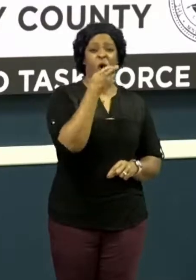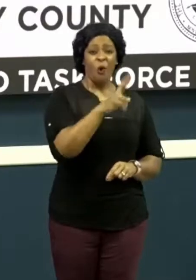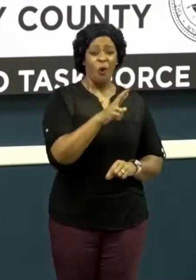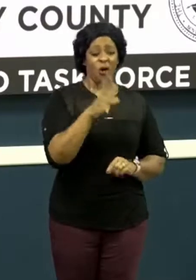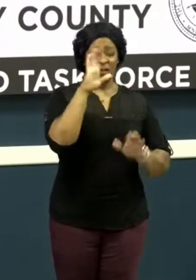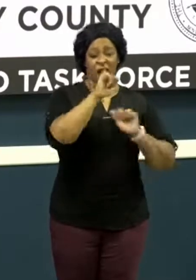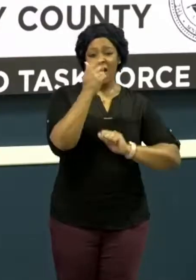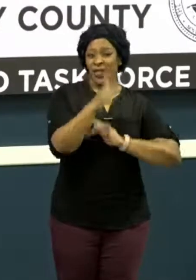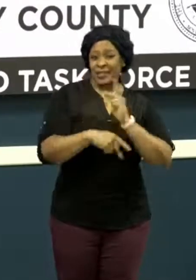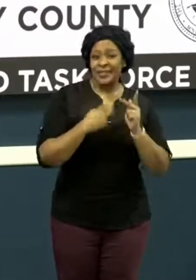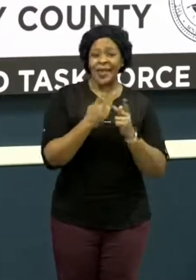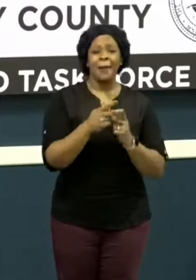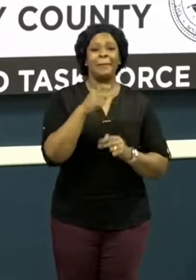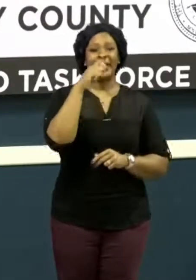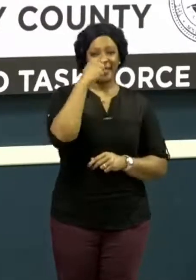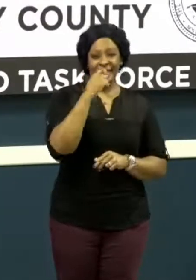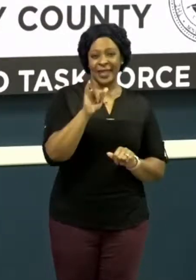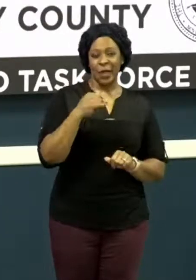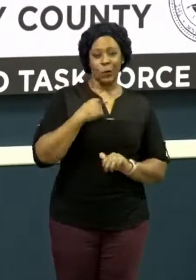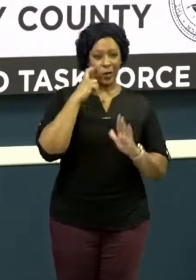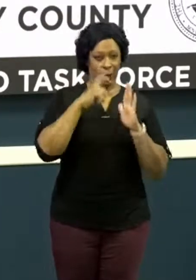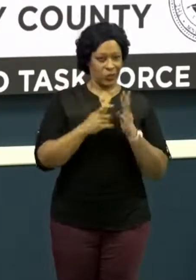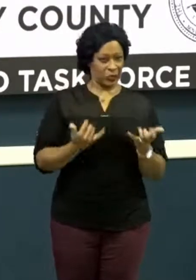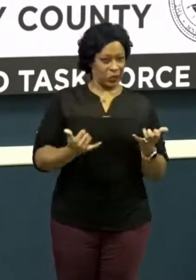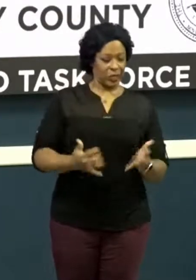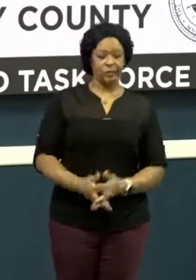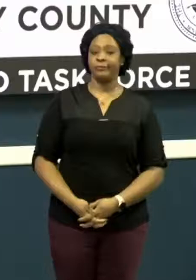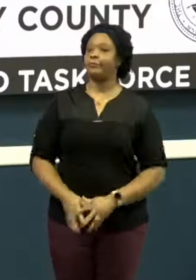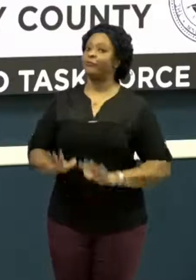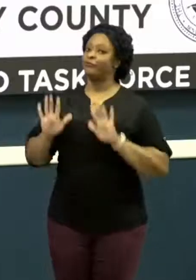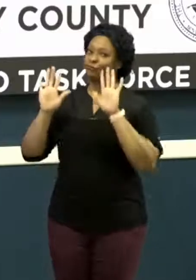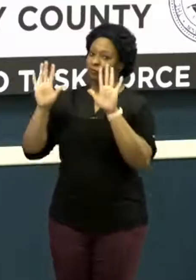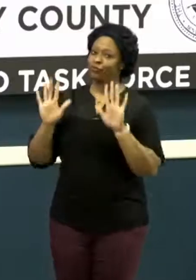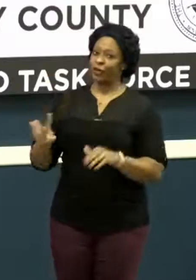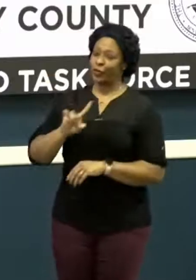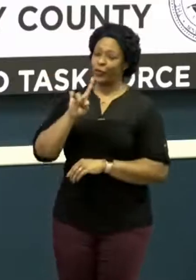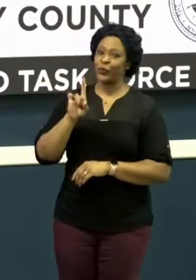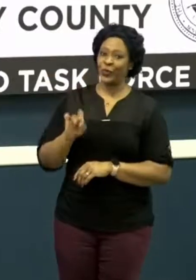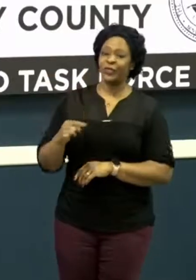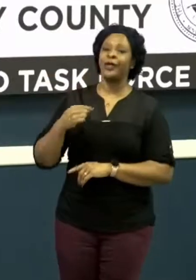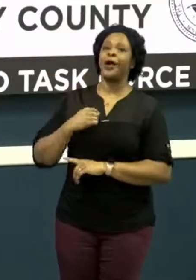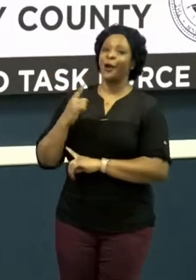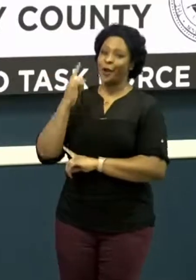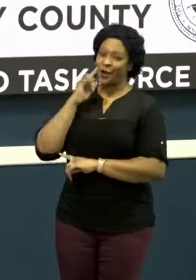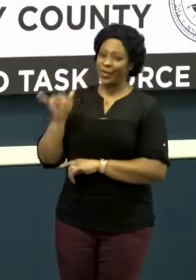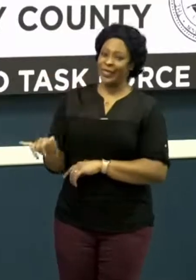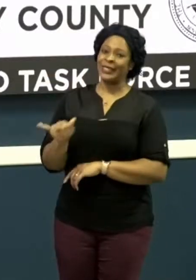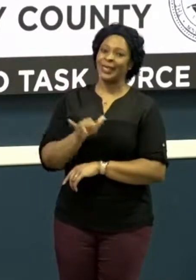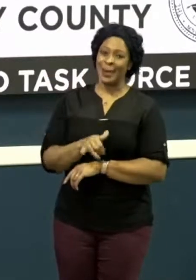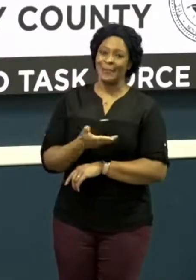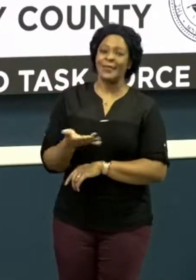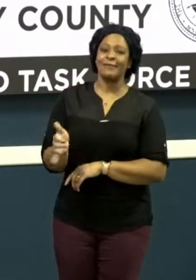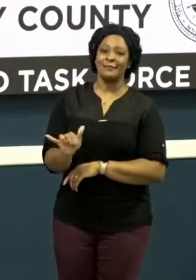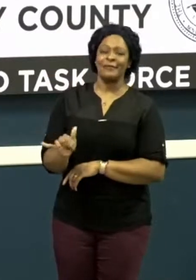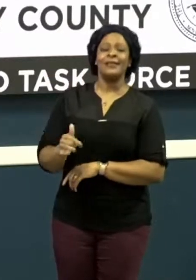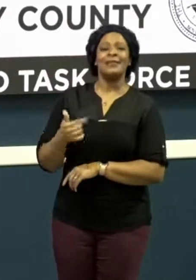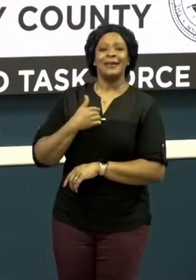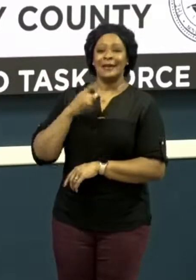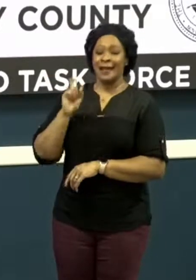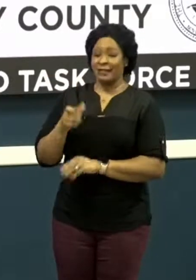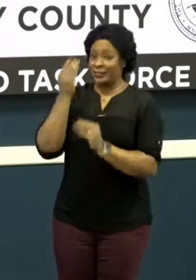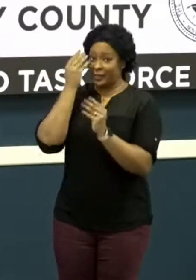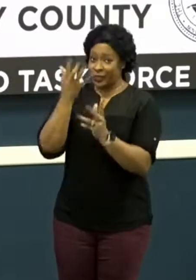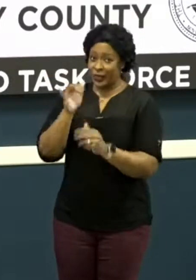out other forms of testing like PCR? That's a great question, and I have heard that too. So I would have to